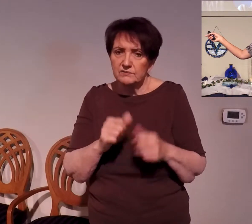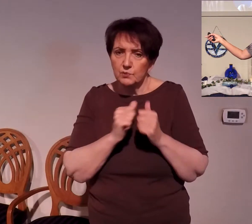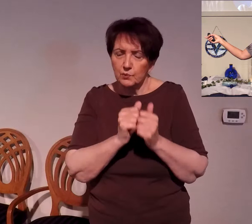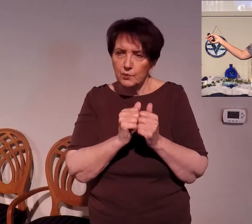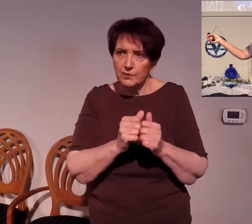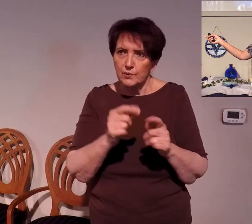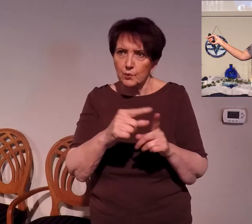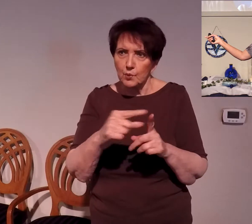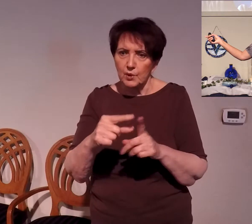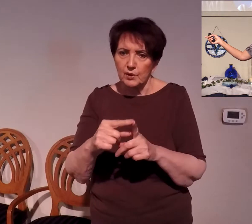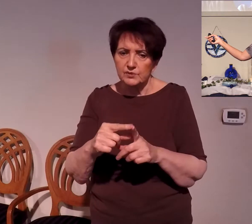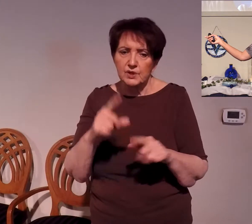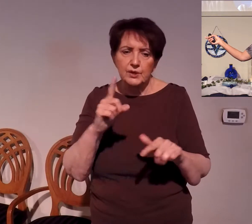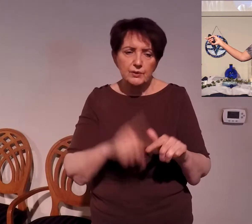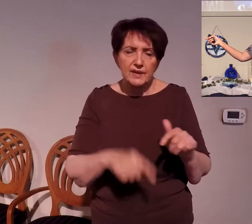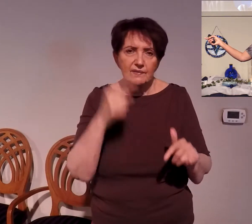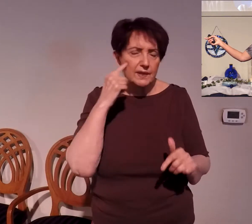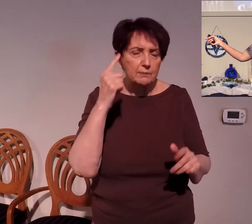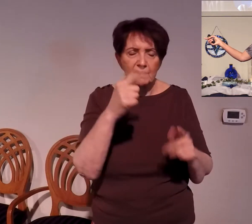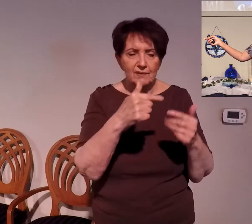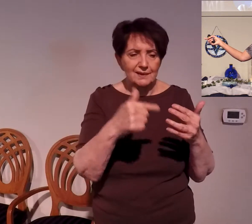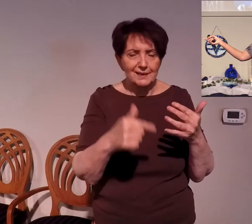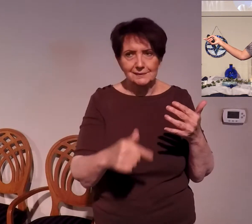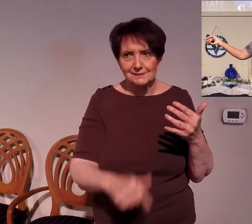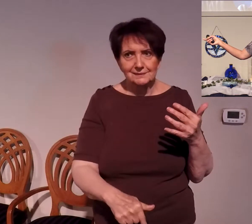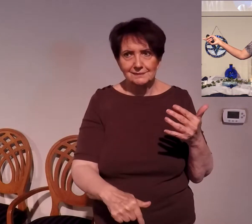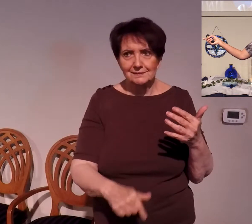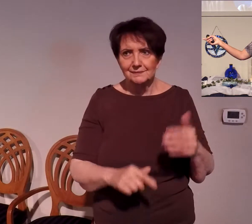think about your to-do list, can you?